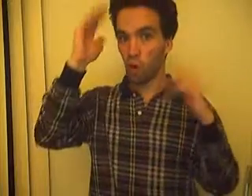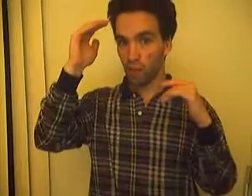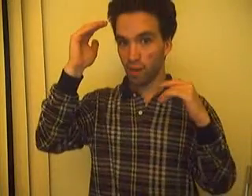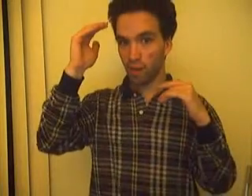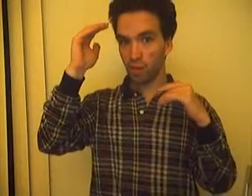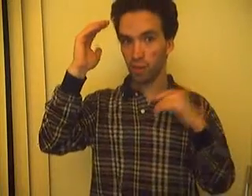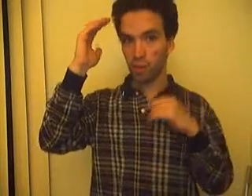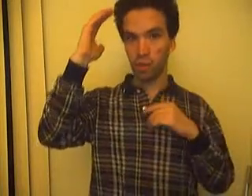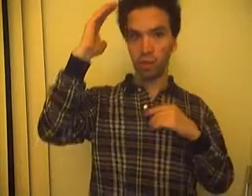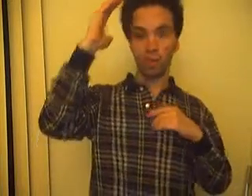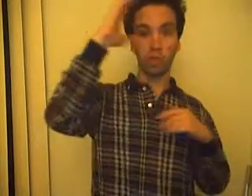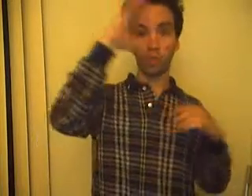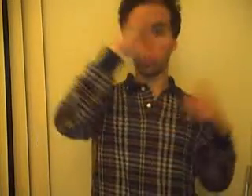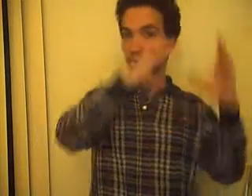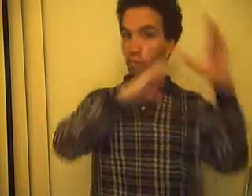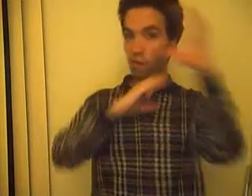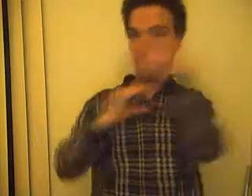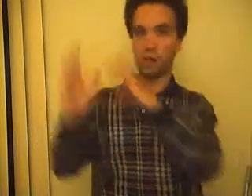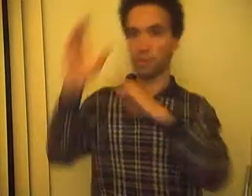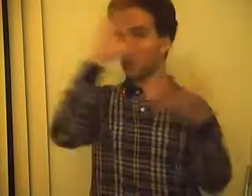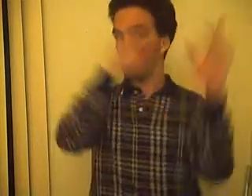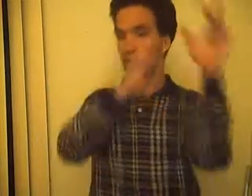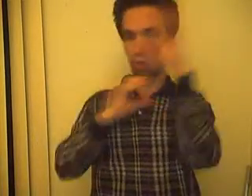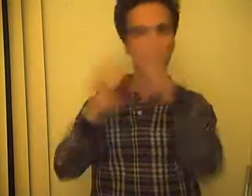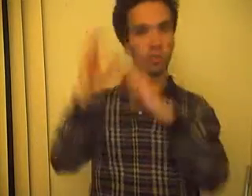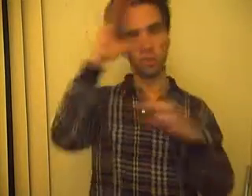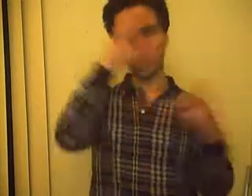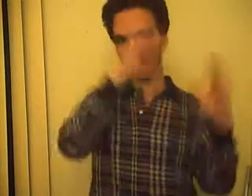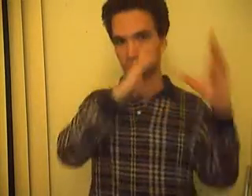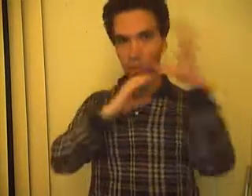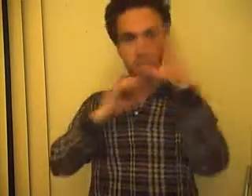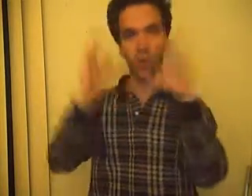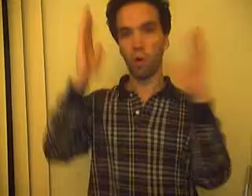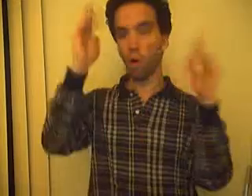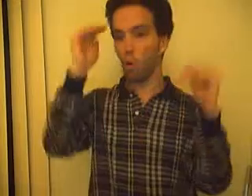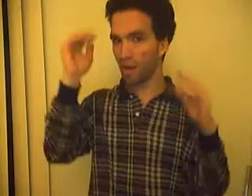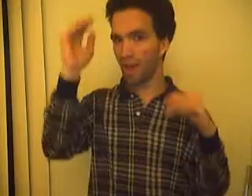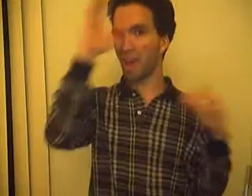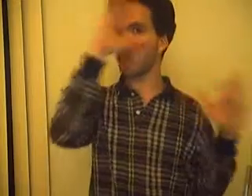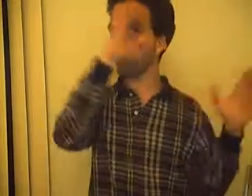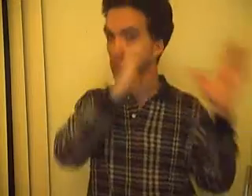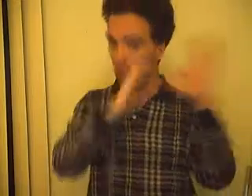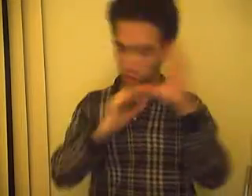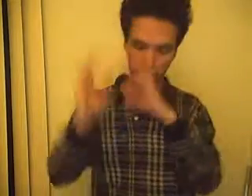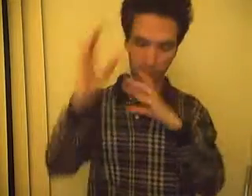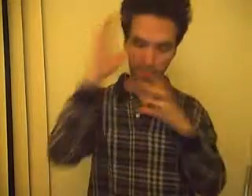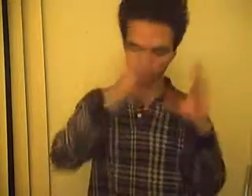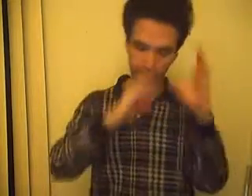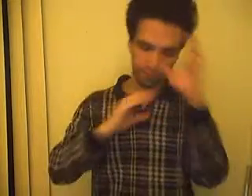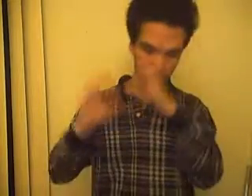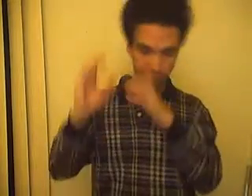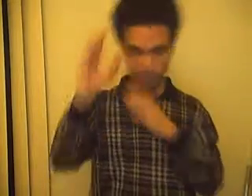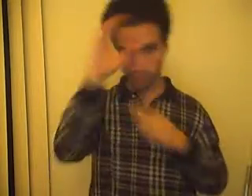hoping to find, this is search. So hoping and searching